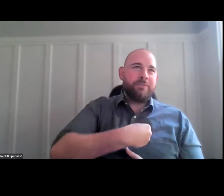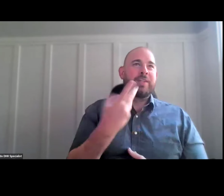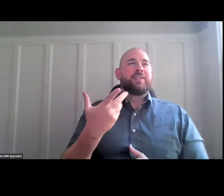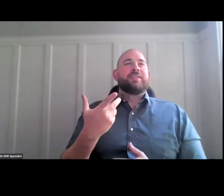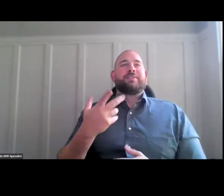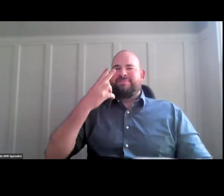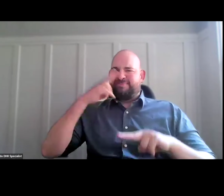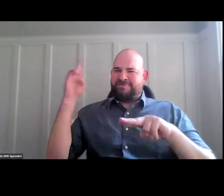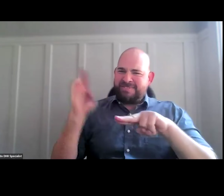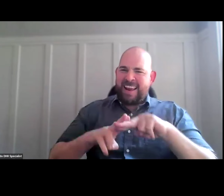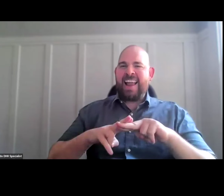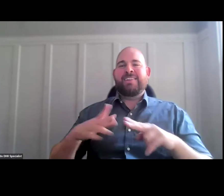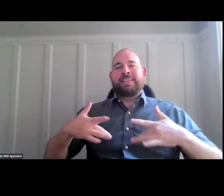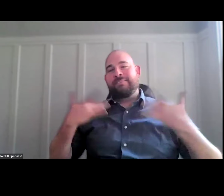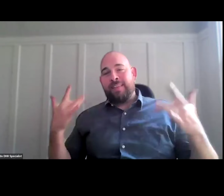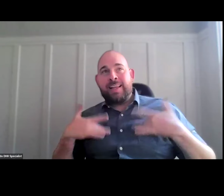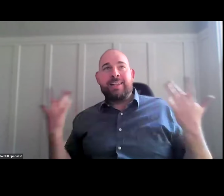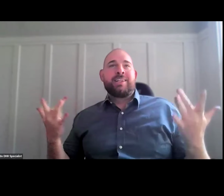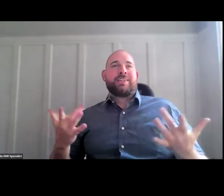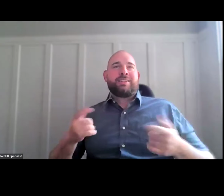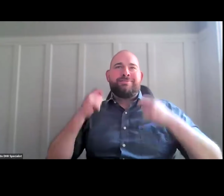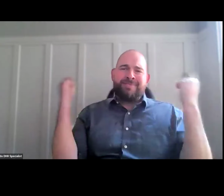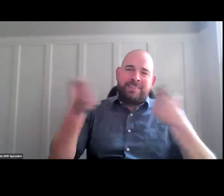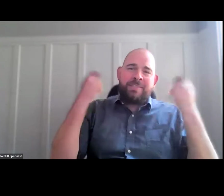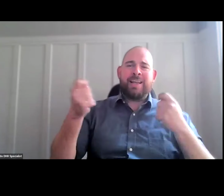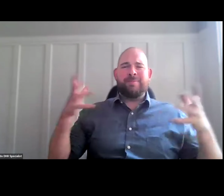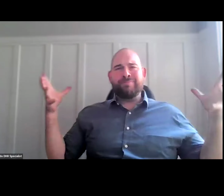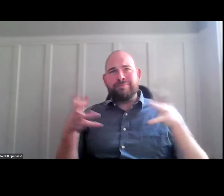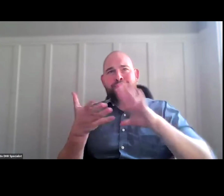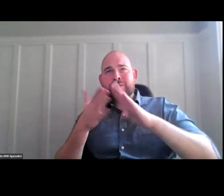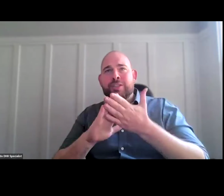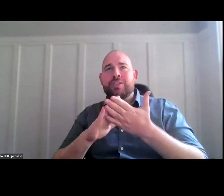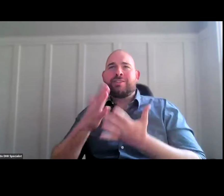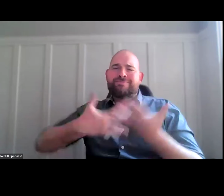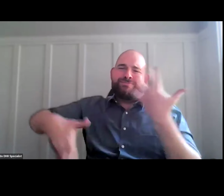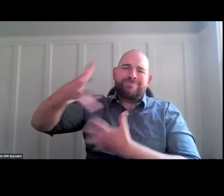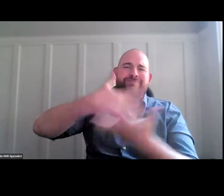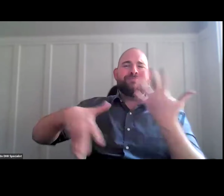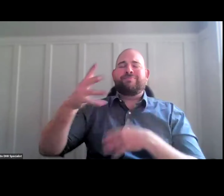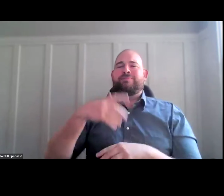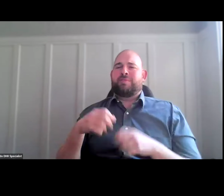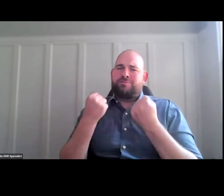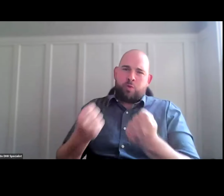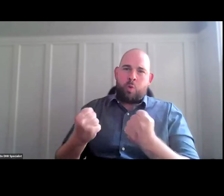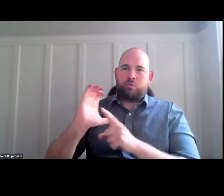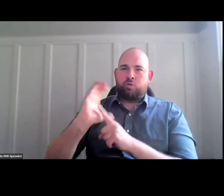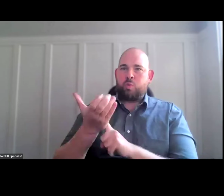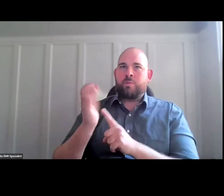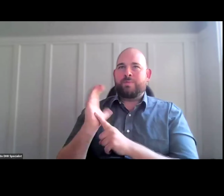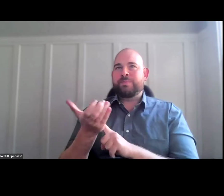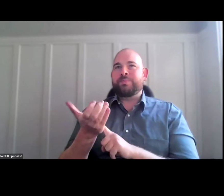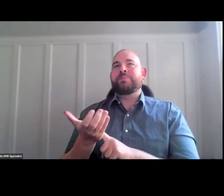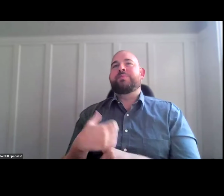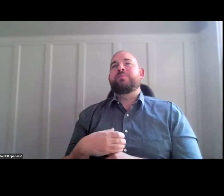in Brazil, they have a beautiful, rich, vibrant culture. They um, have lots of different